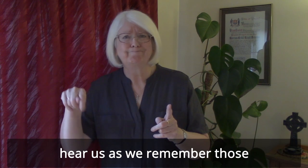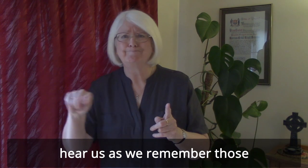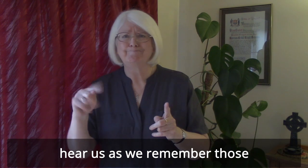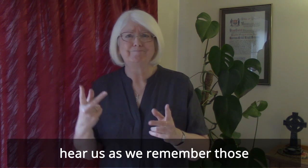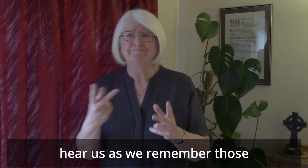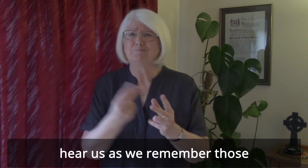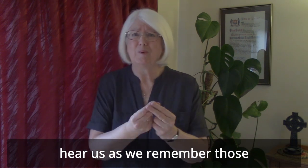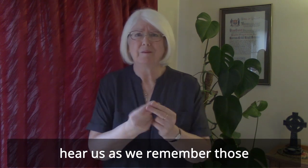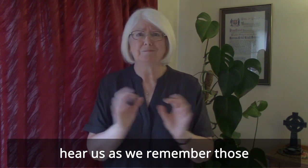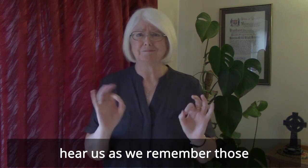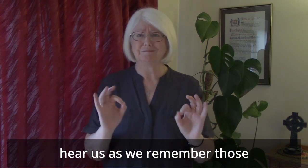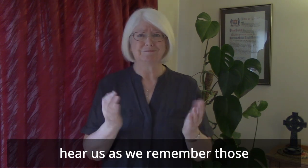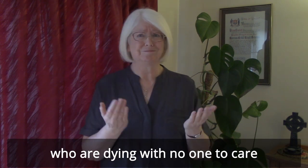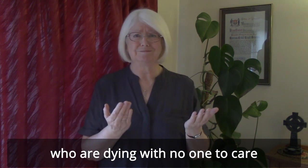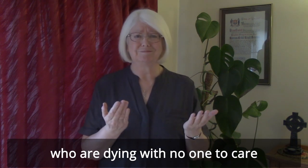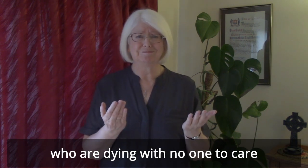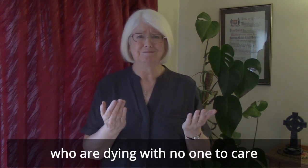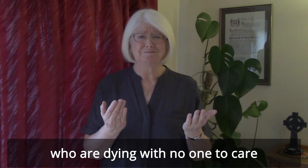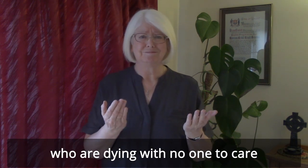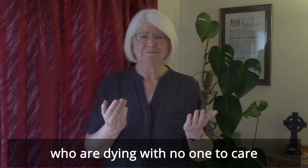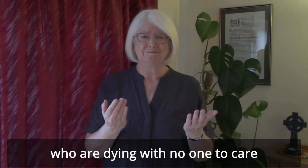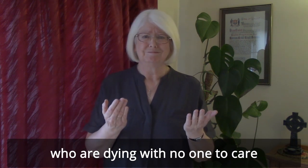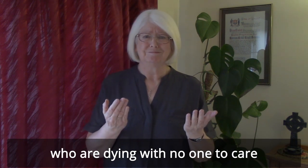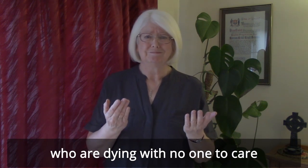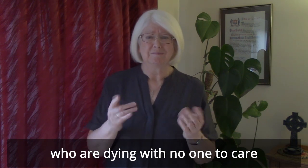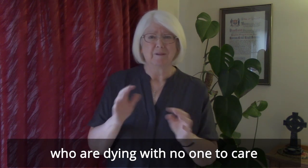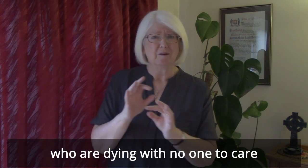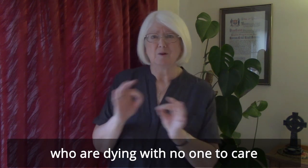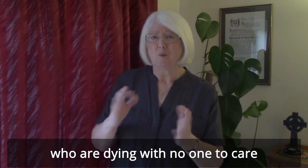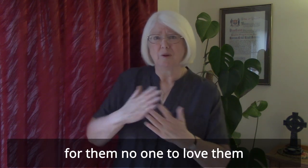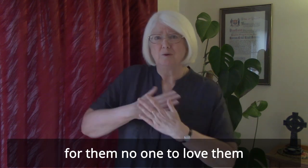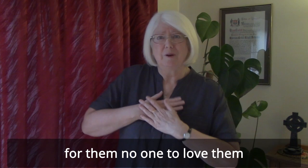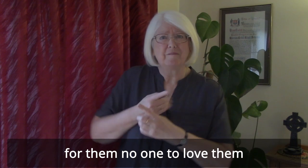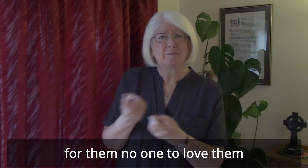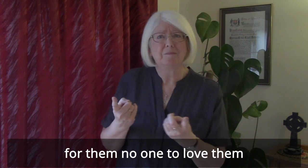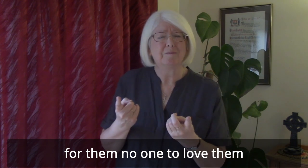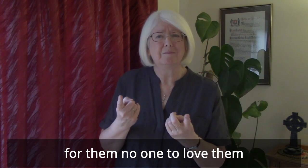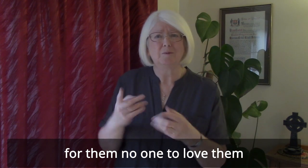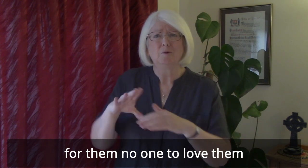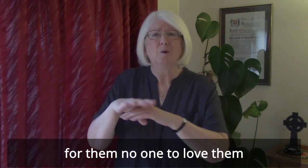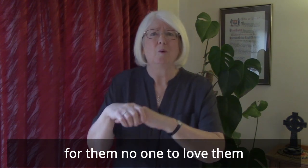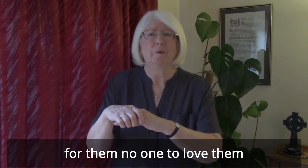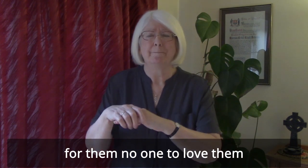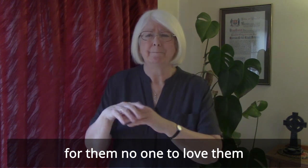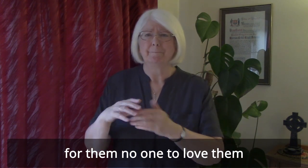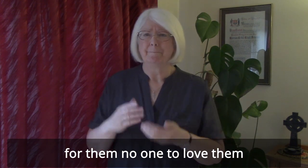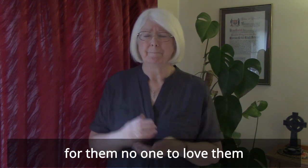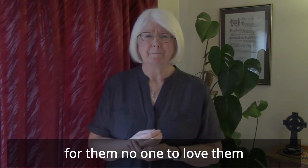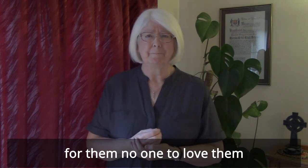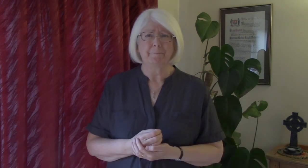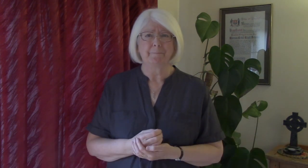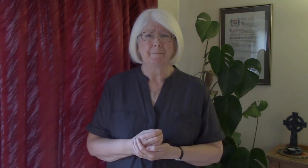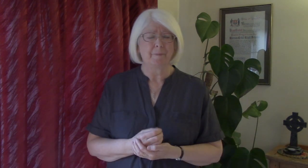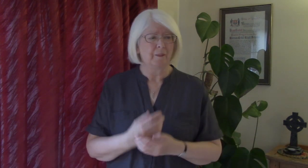hear us as we remember those who are dying with no one to care for them, no one to